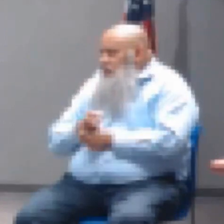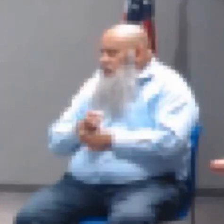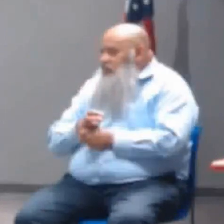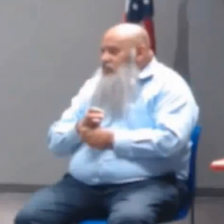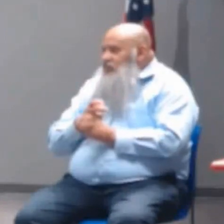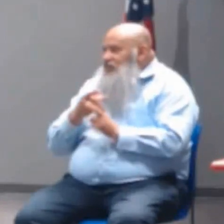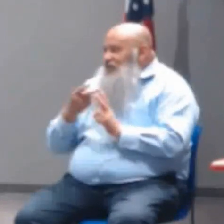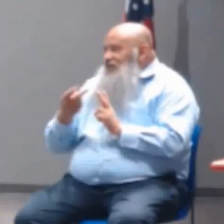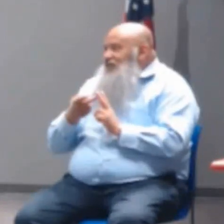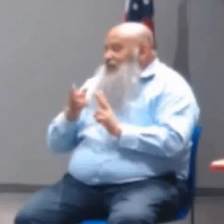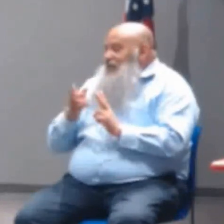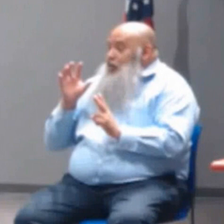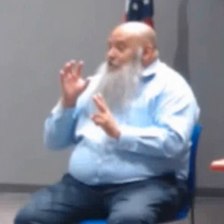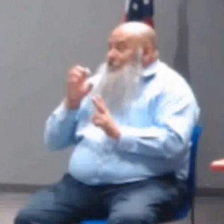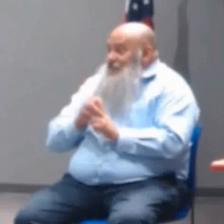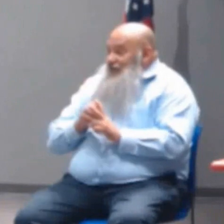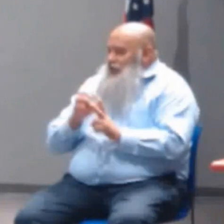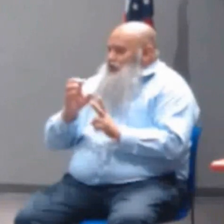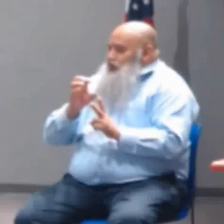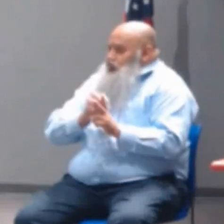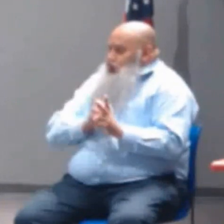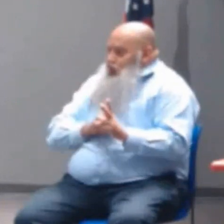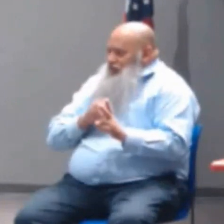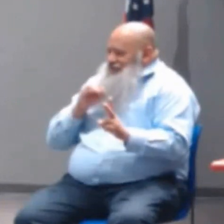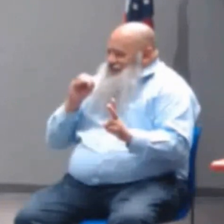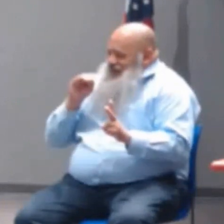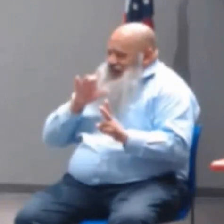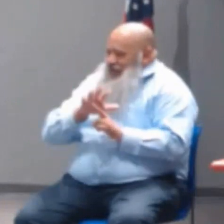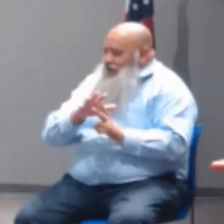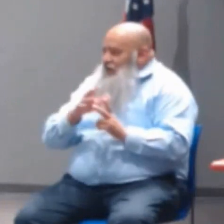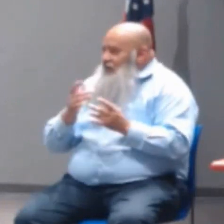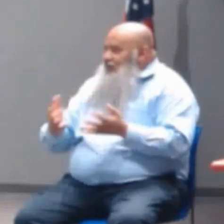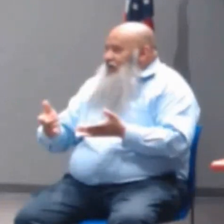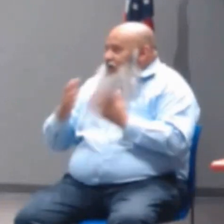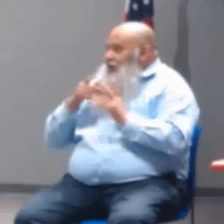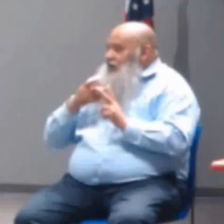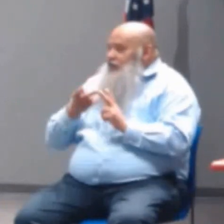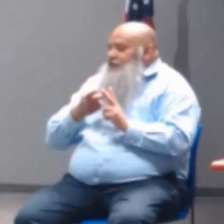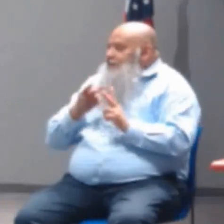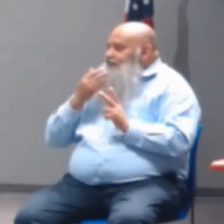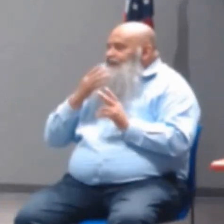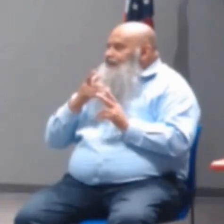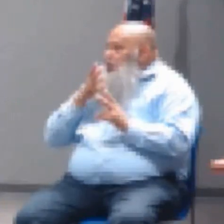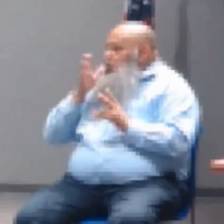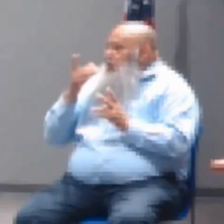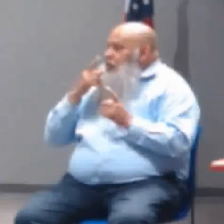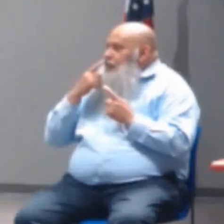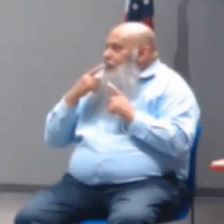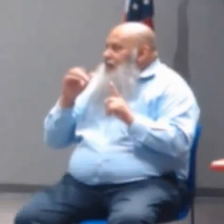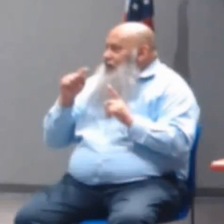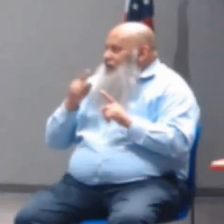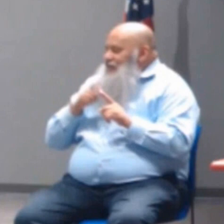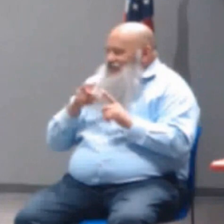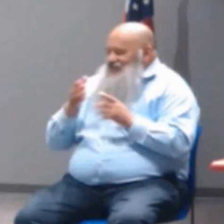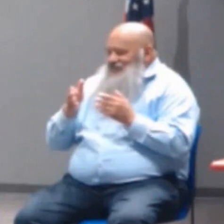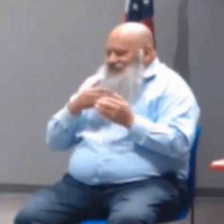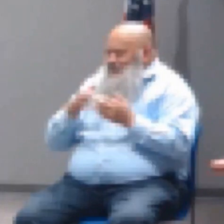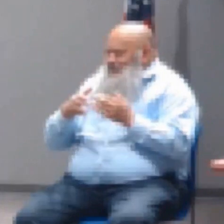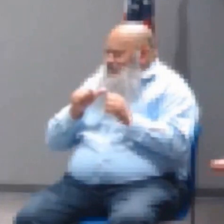They got bitten and clawed and sprayed with fire. And they didn't know if they'd make it. But they kept